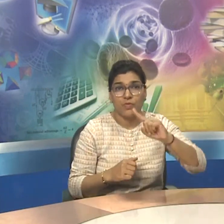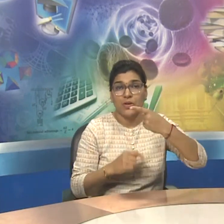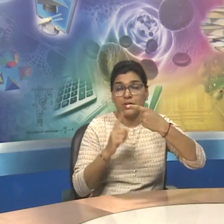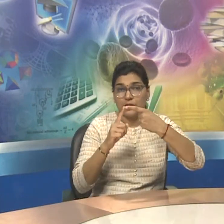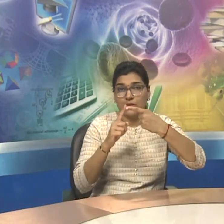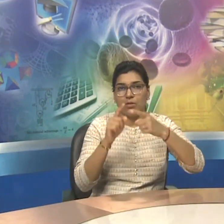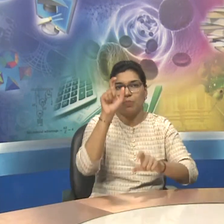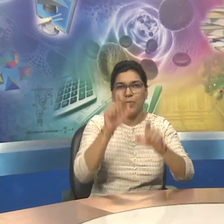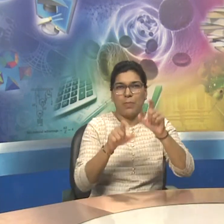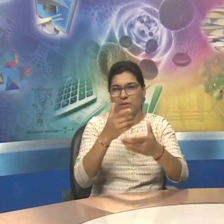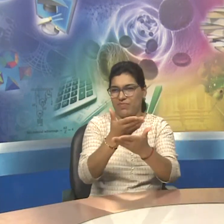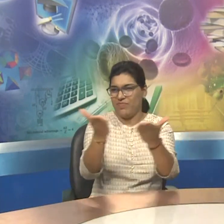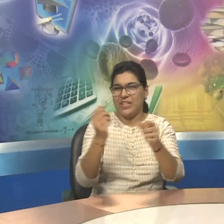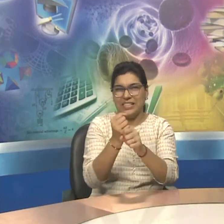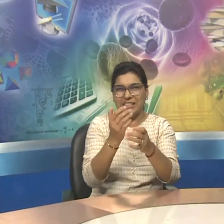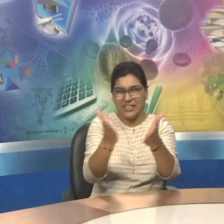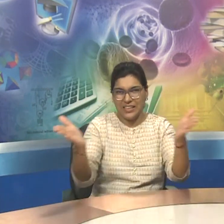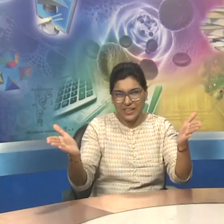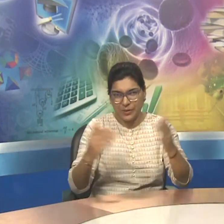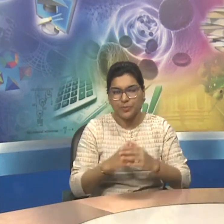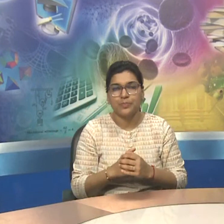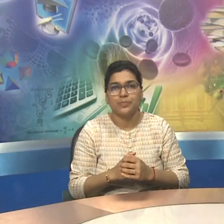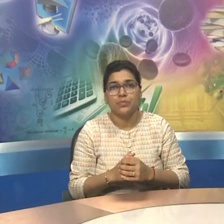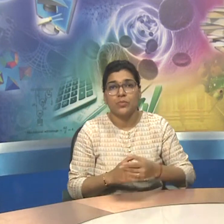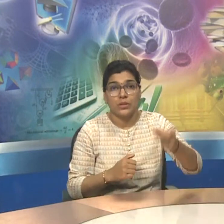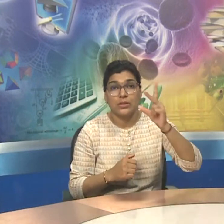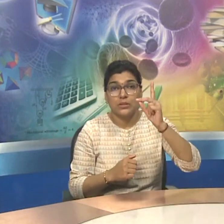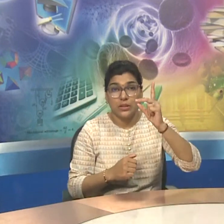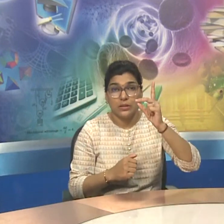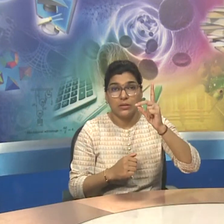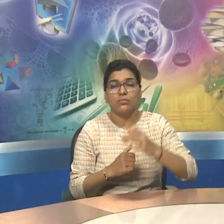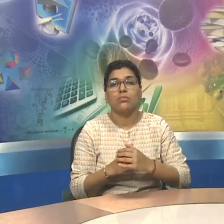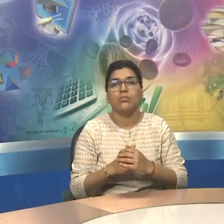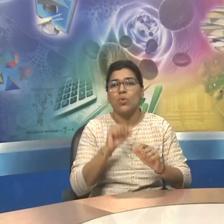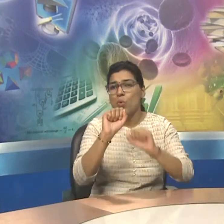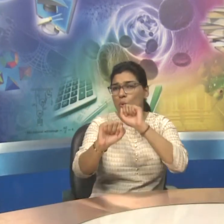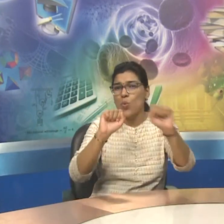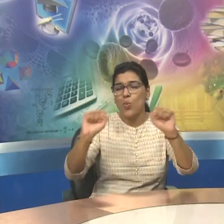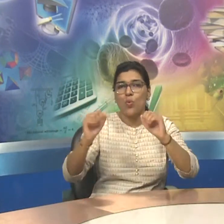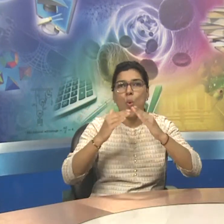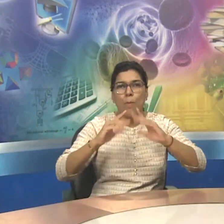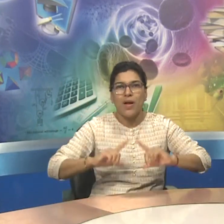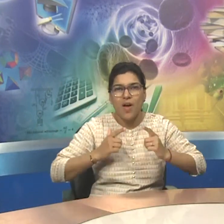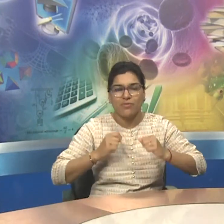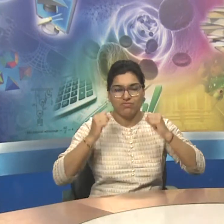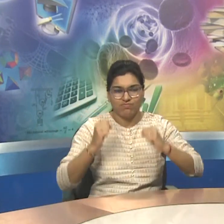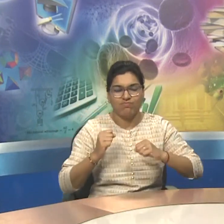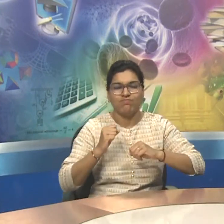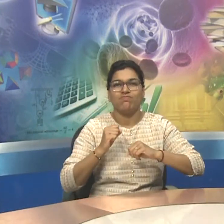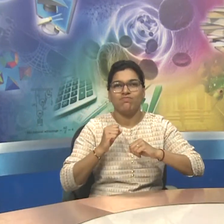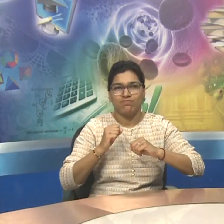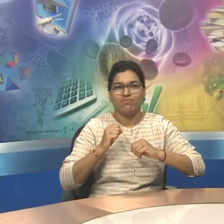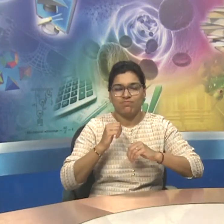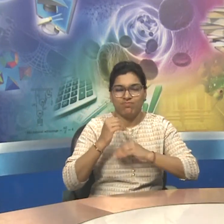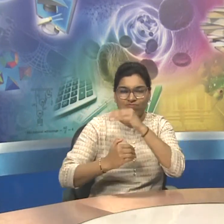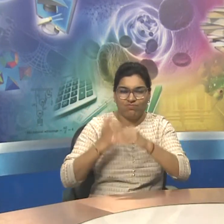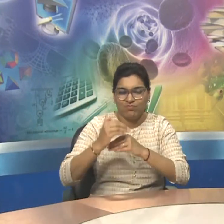There are the four main elements a state consists. First is the people.